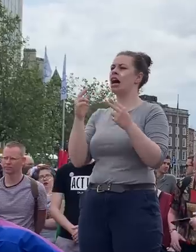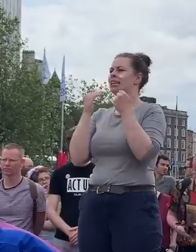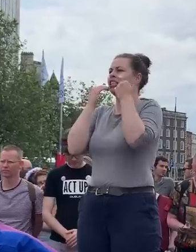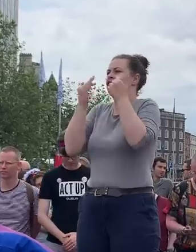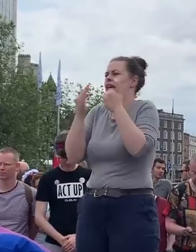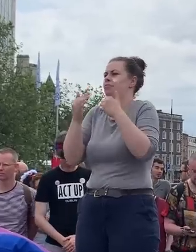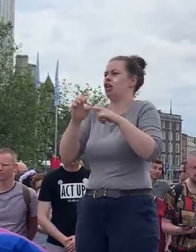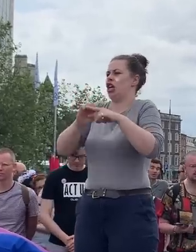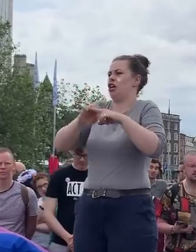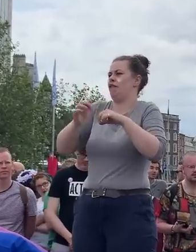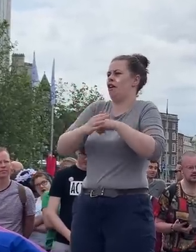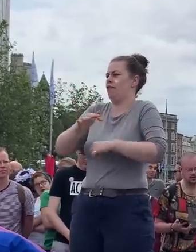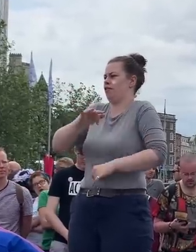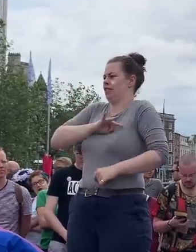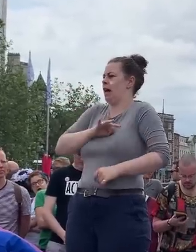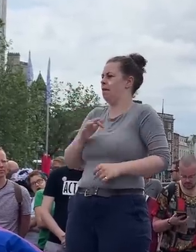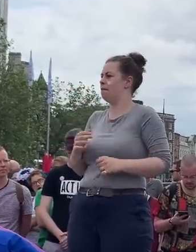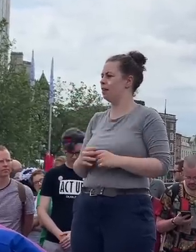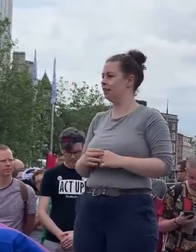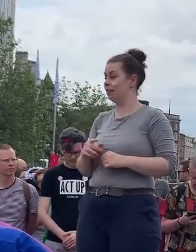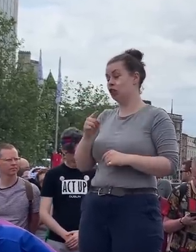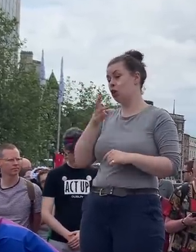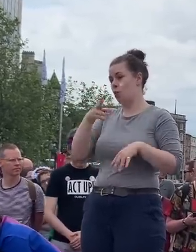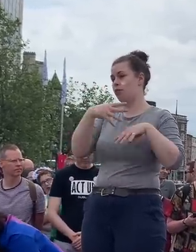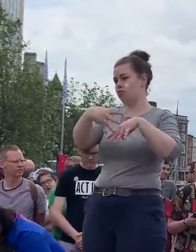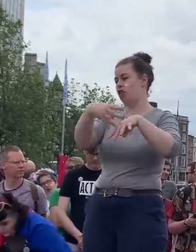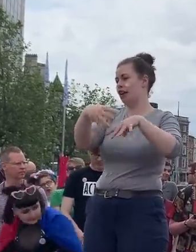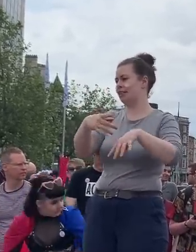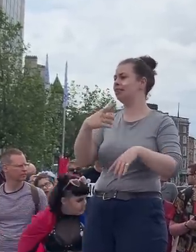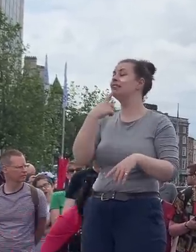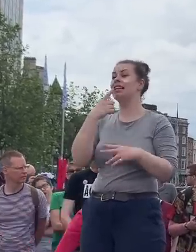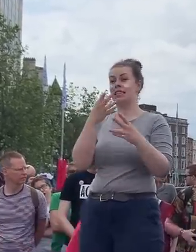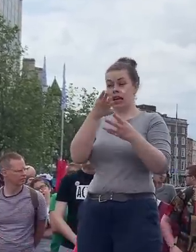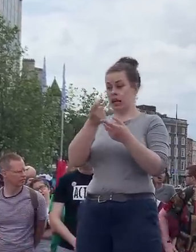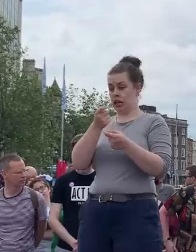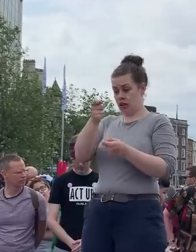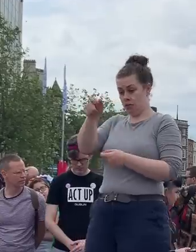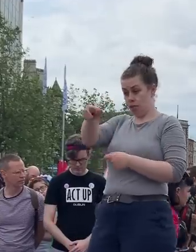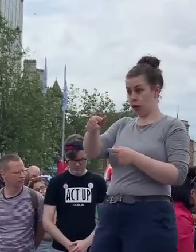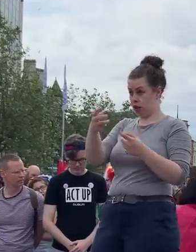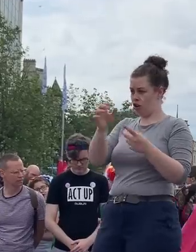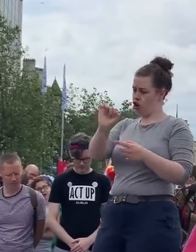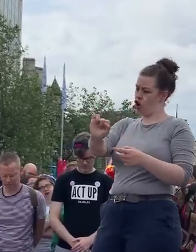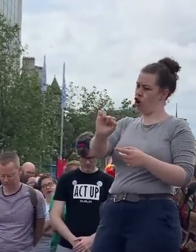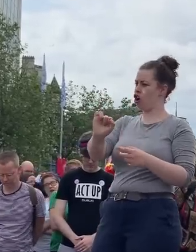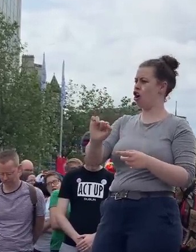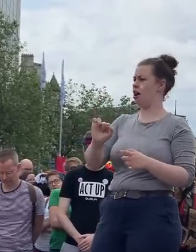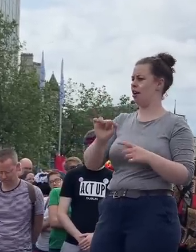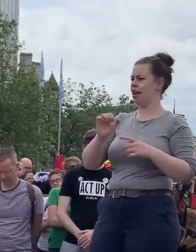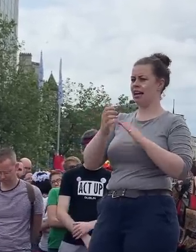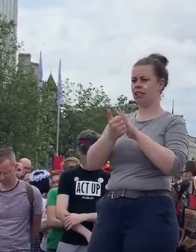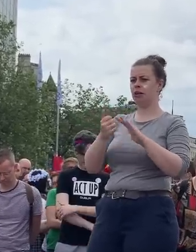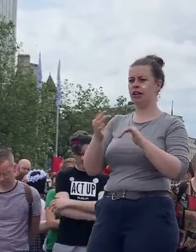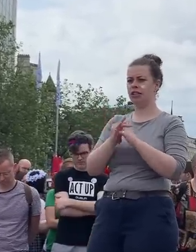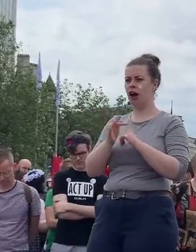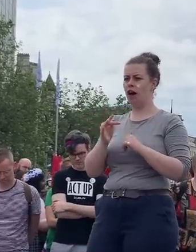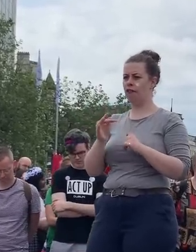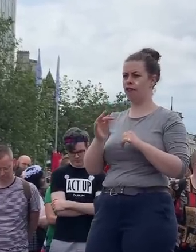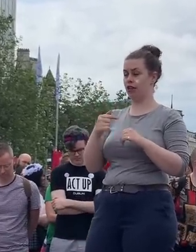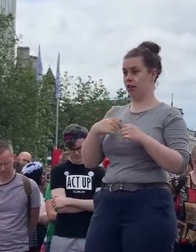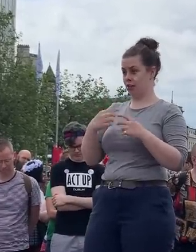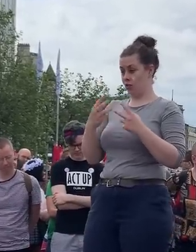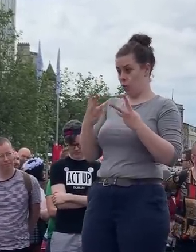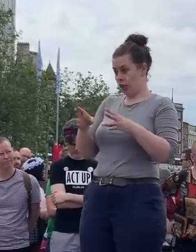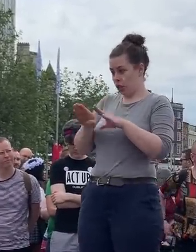orientation. She'd be marching at Pride today. They said it was put to the applicant that her experience of having feelings of someone of the same